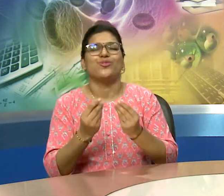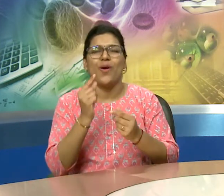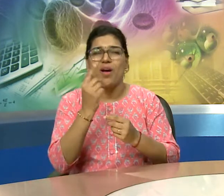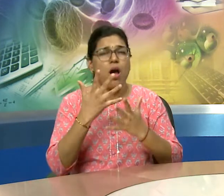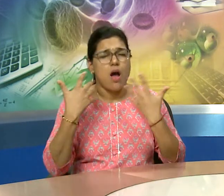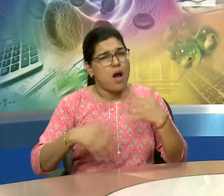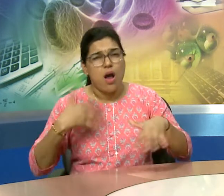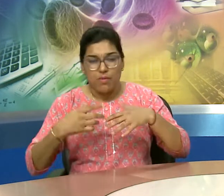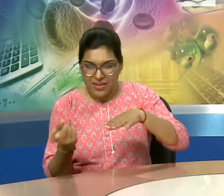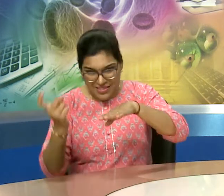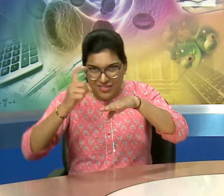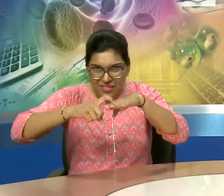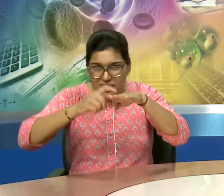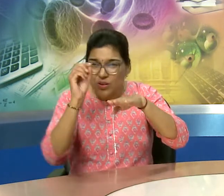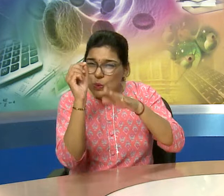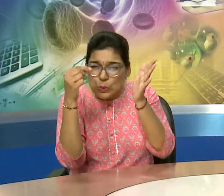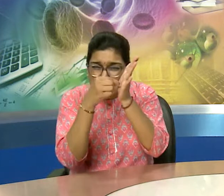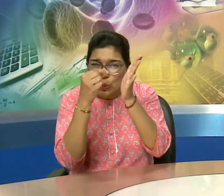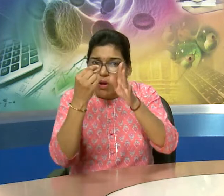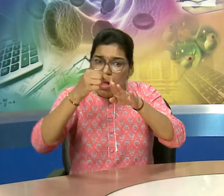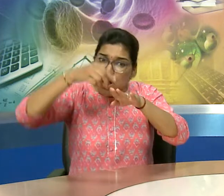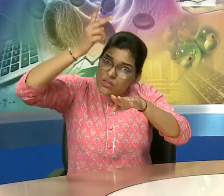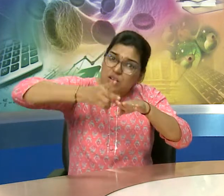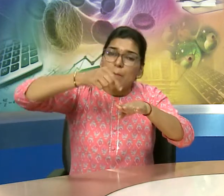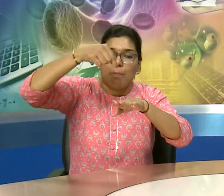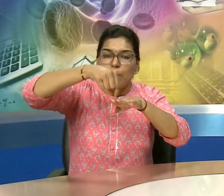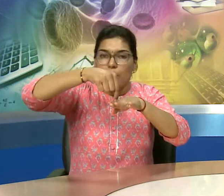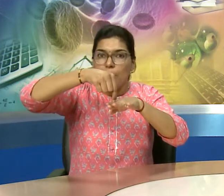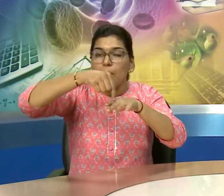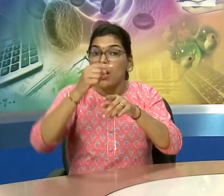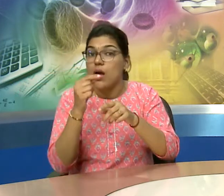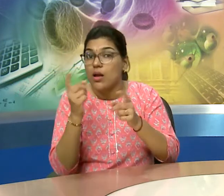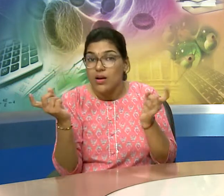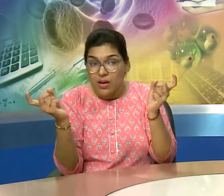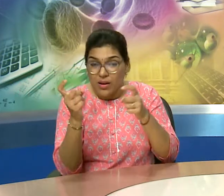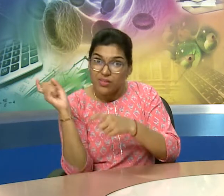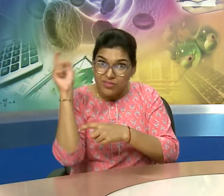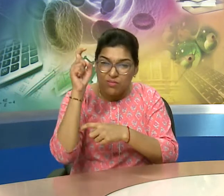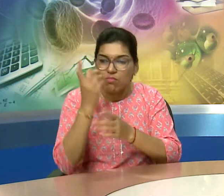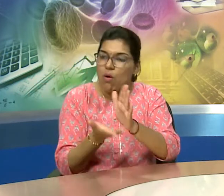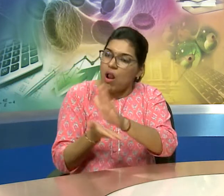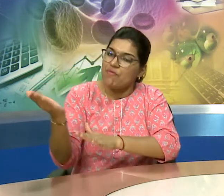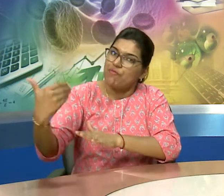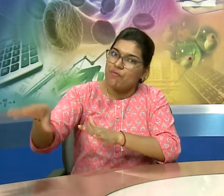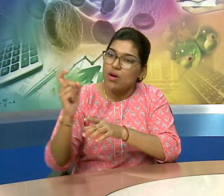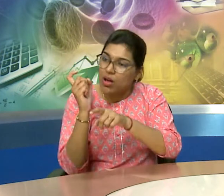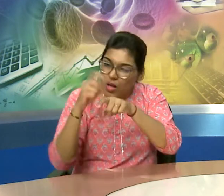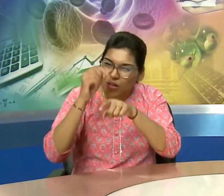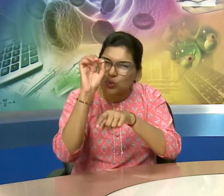As more and more people walked in, the poet's mother continued to suffer,